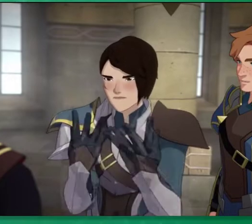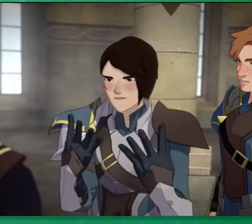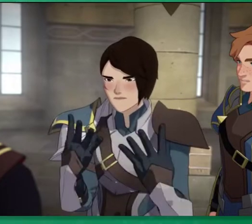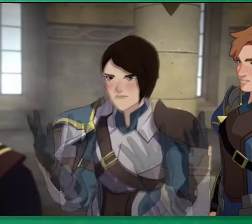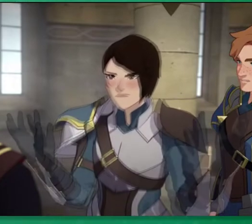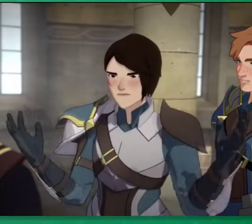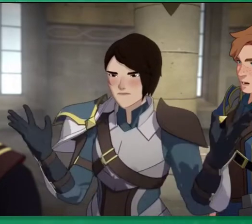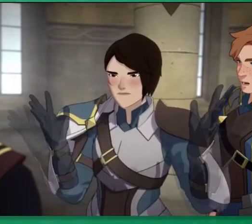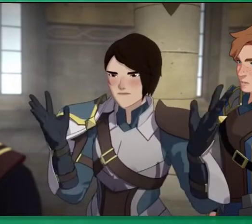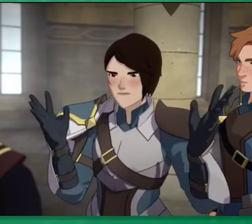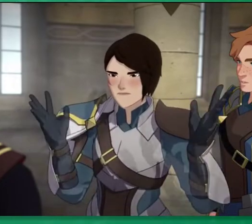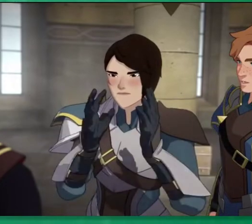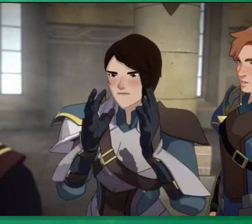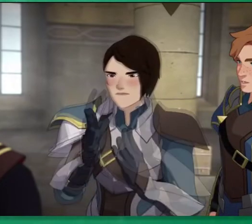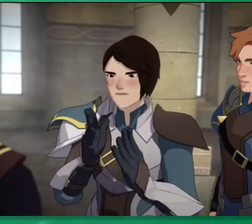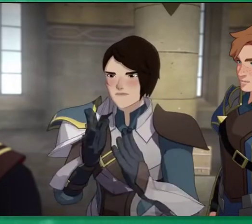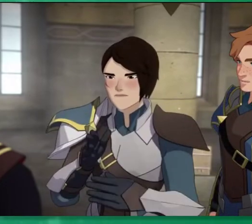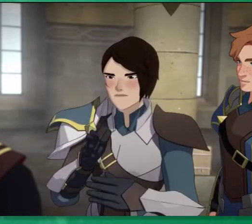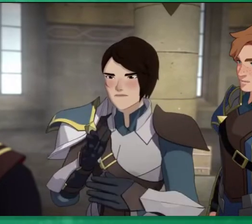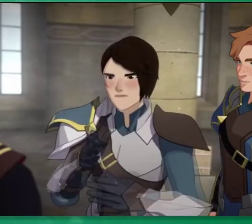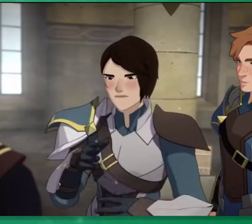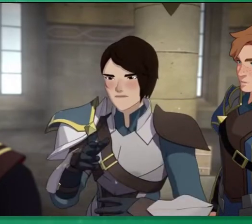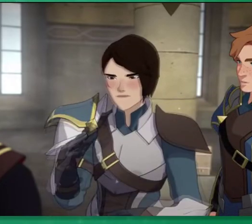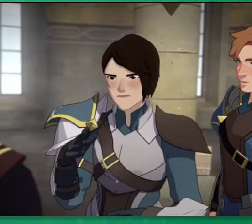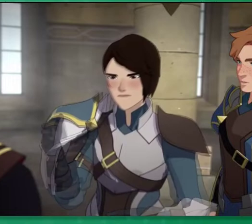to leave our